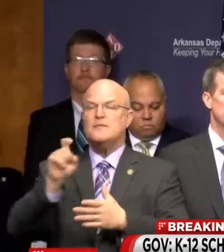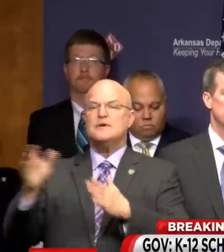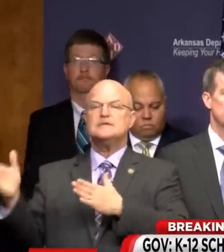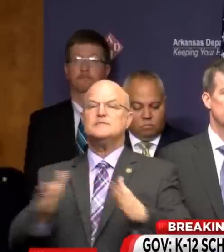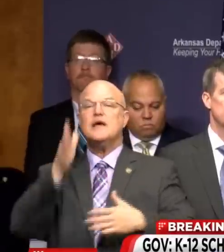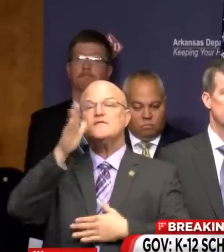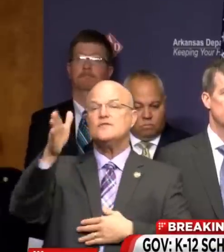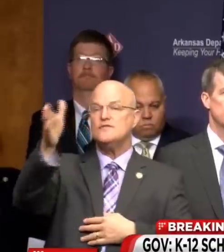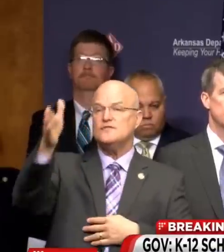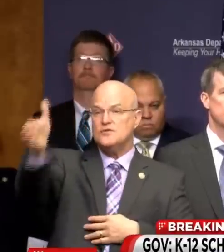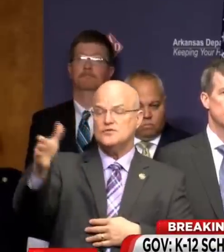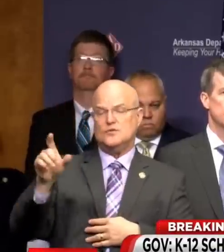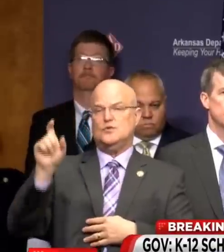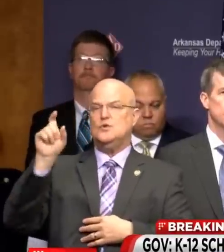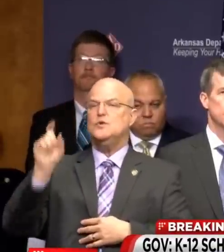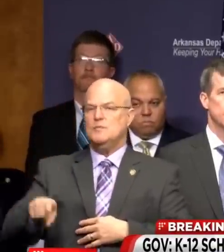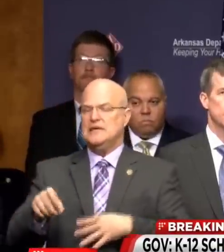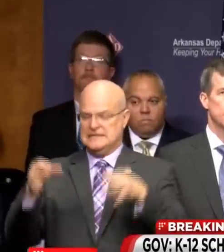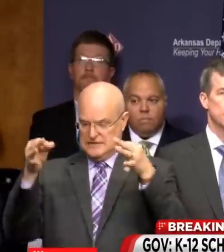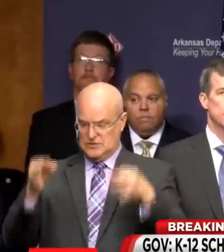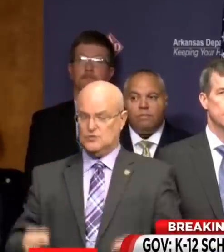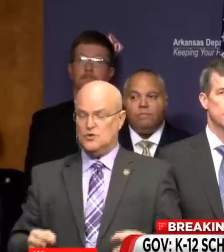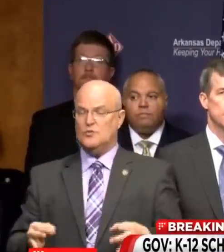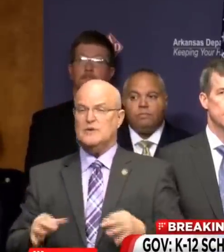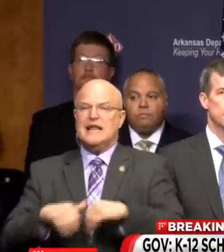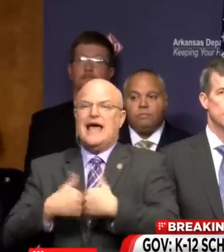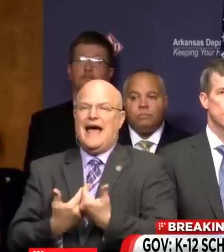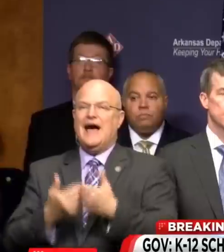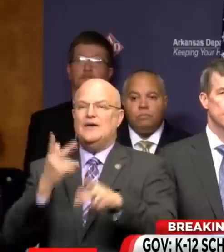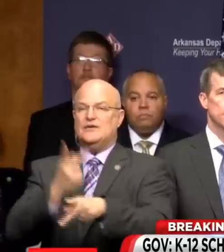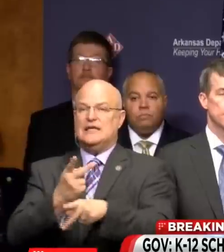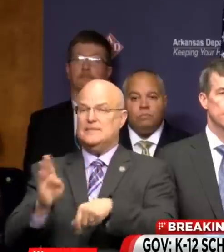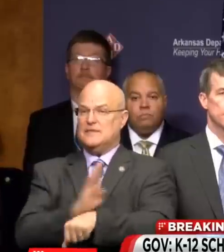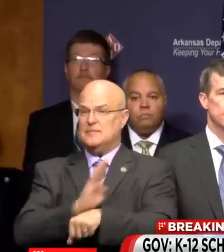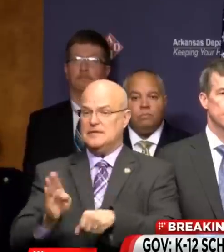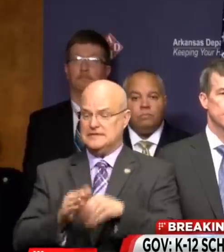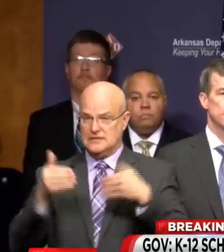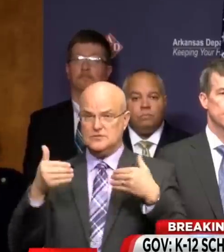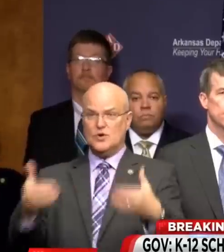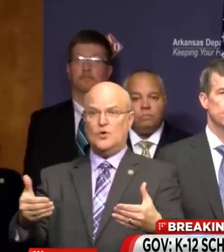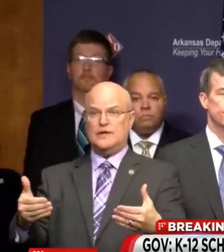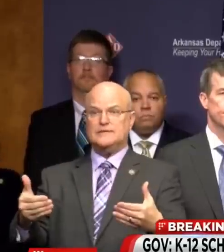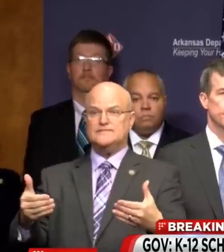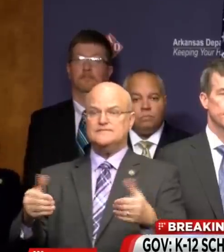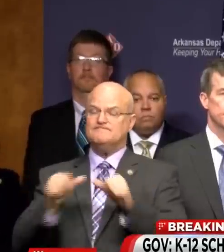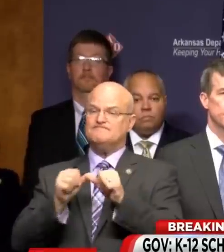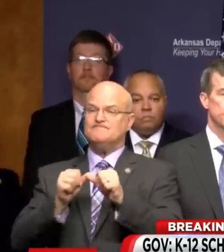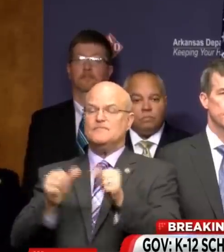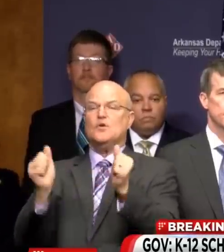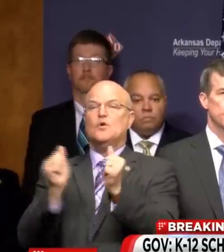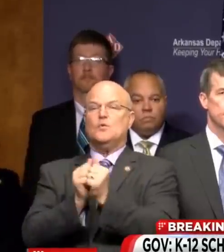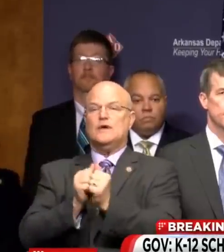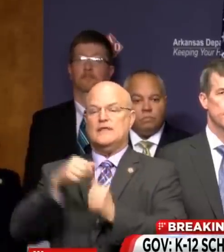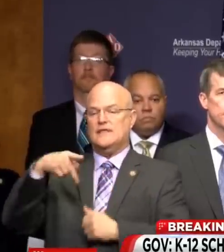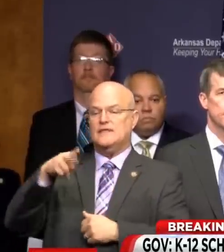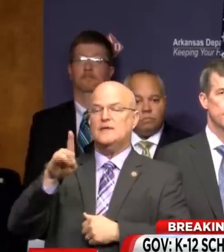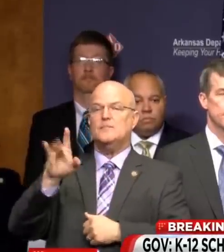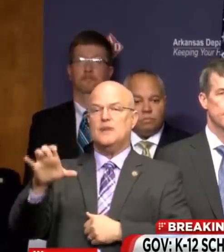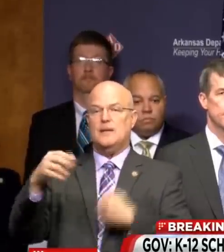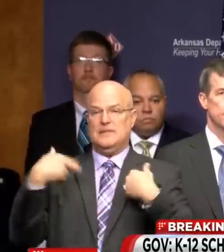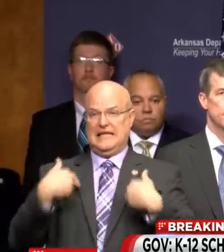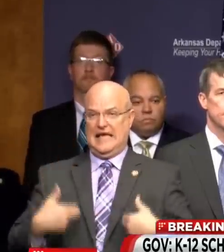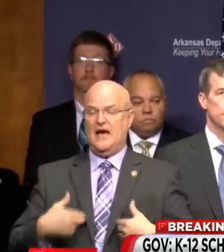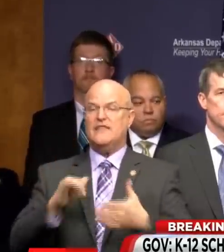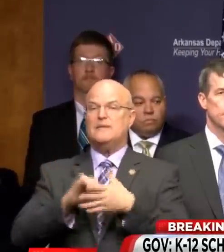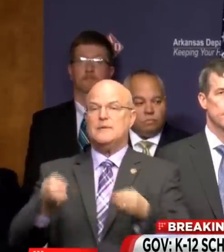plan for the future. You have to determine how you can keep your business going consistent with the public health guidance